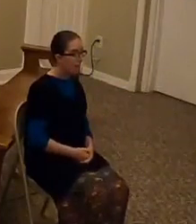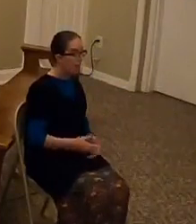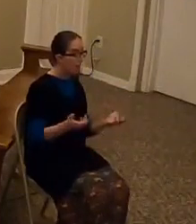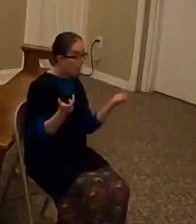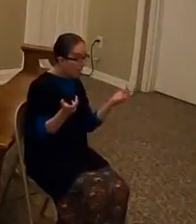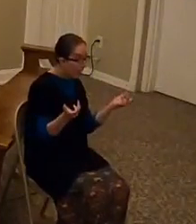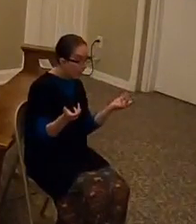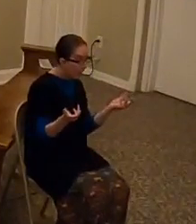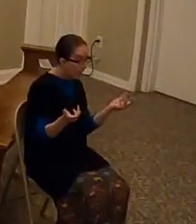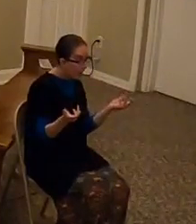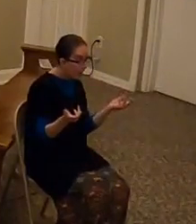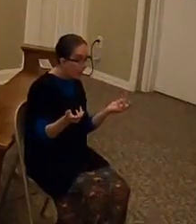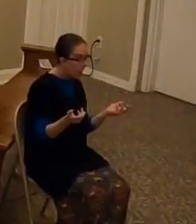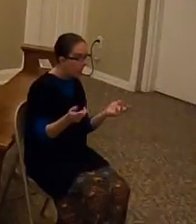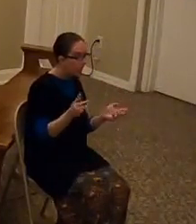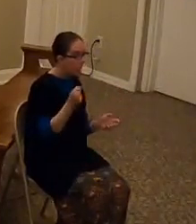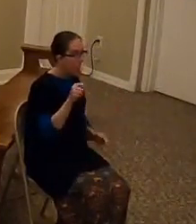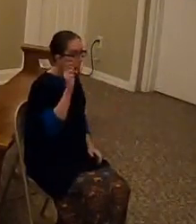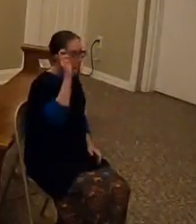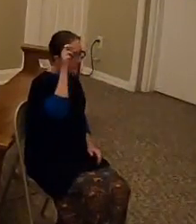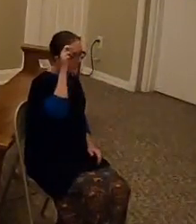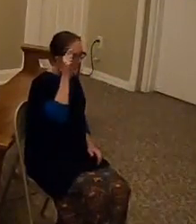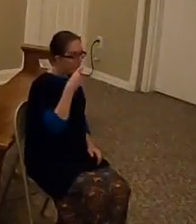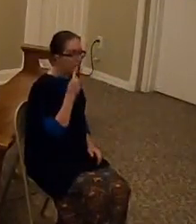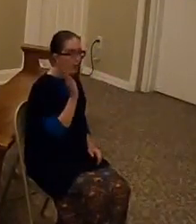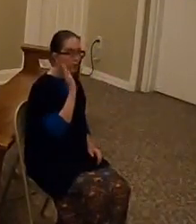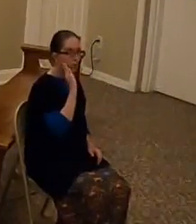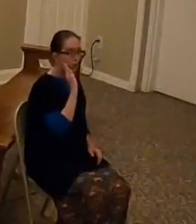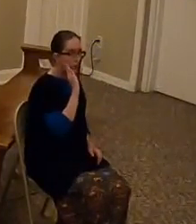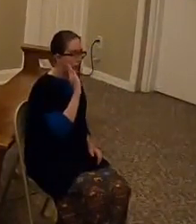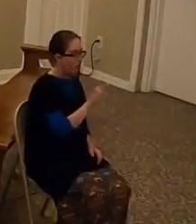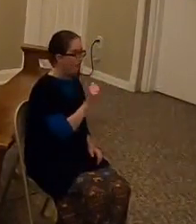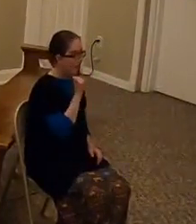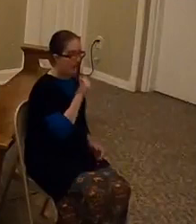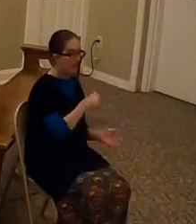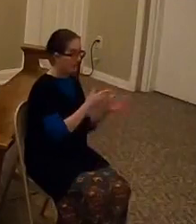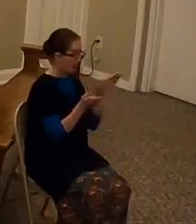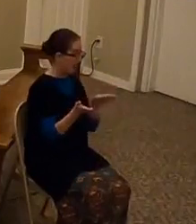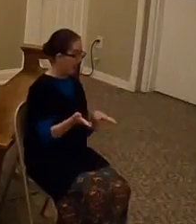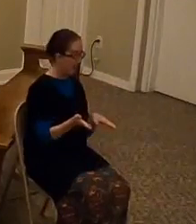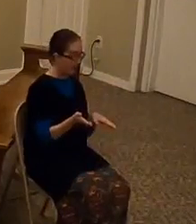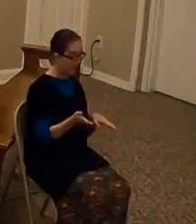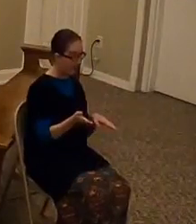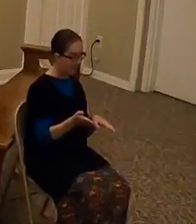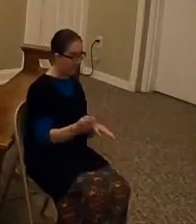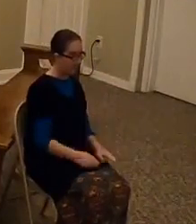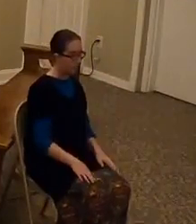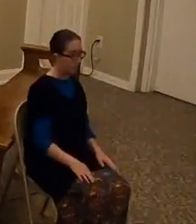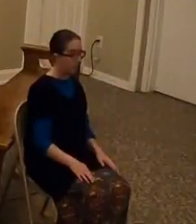But you know what the devil told her? You shall not surely die.